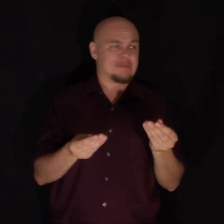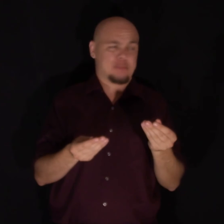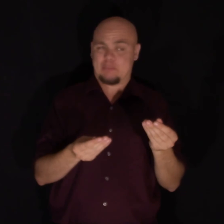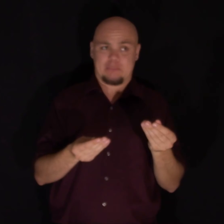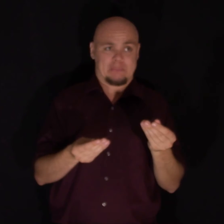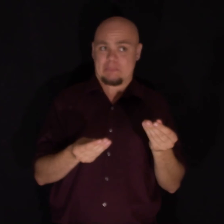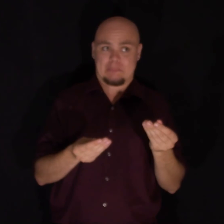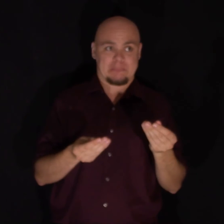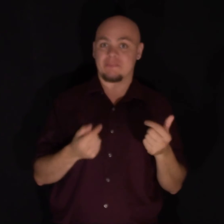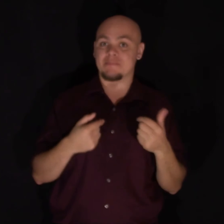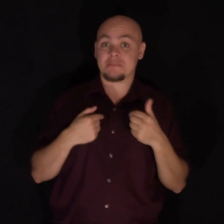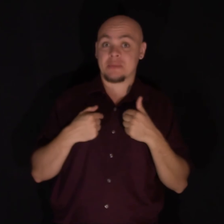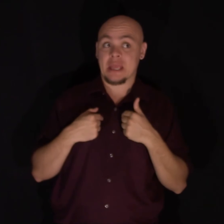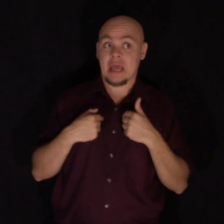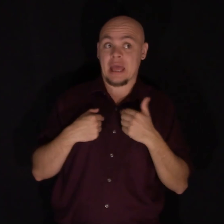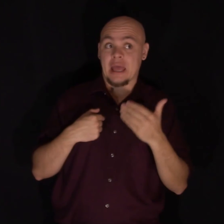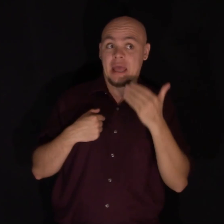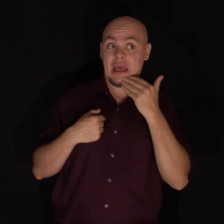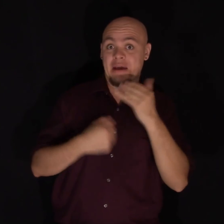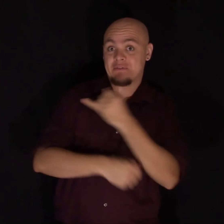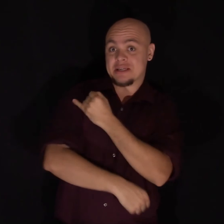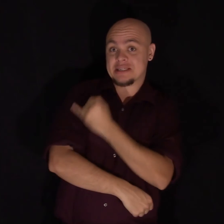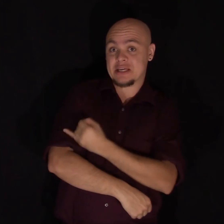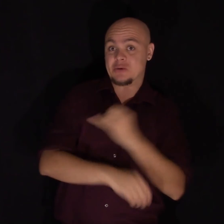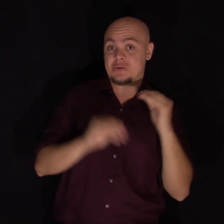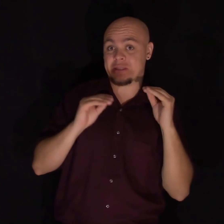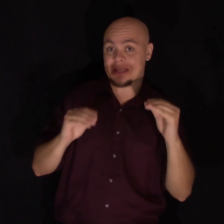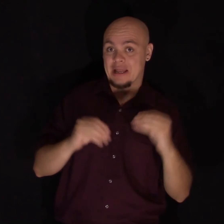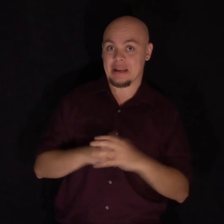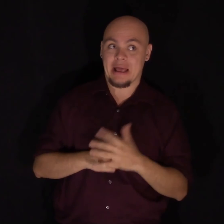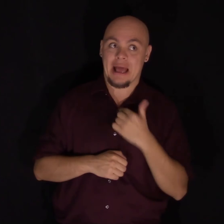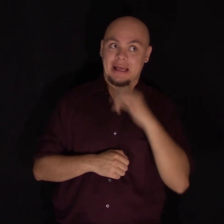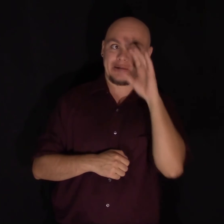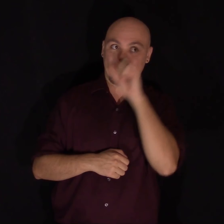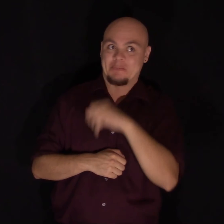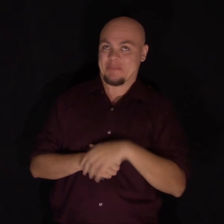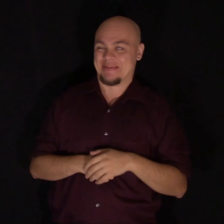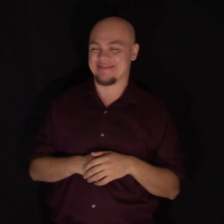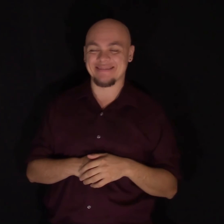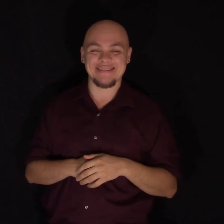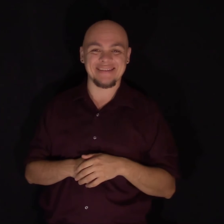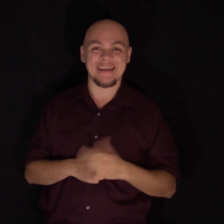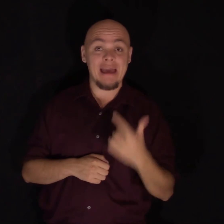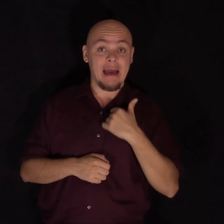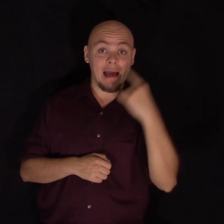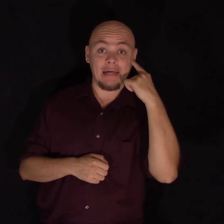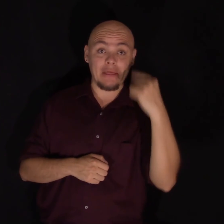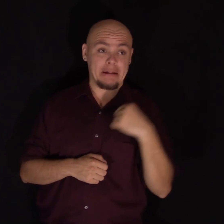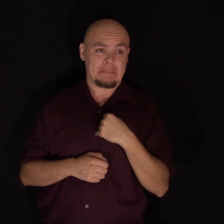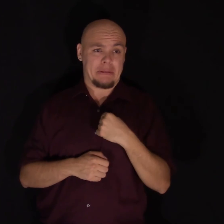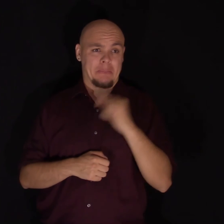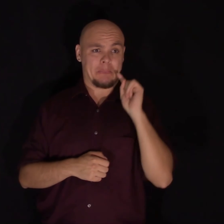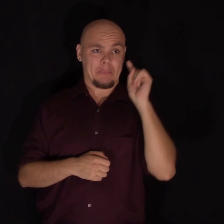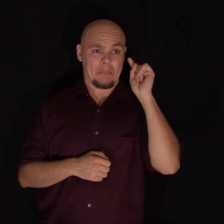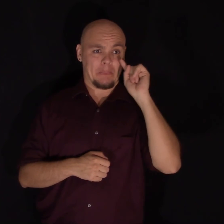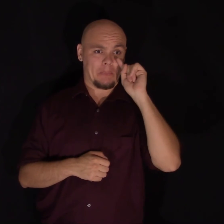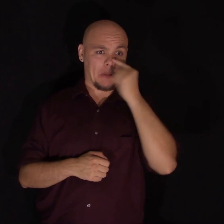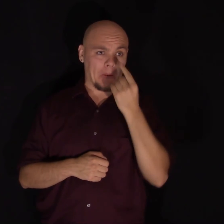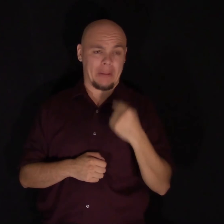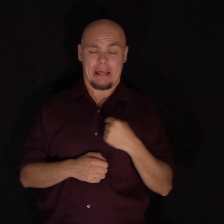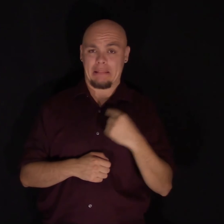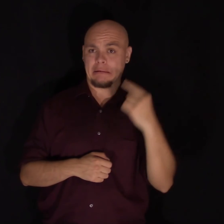That's probably why I don't have any tattoos either. I'm assuming that's why. But I thought I was really boring. I thought something was wrong with